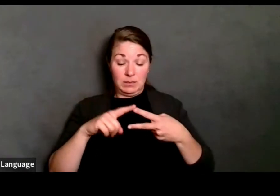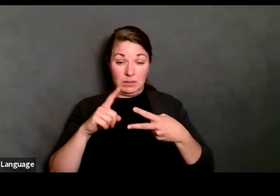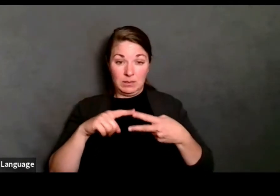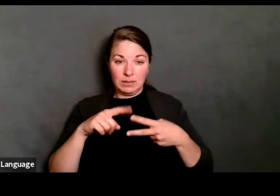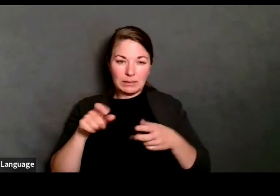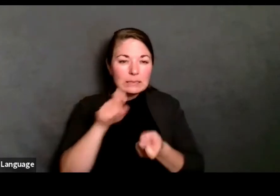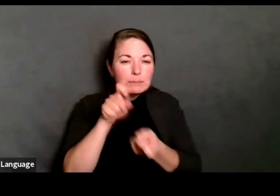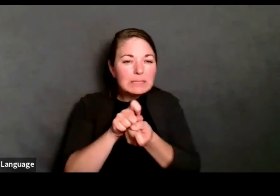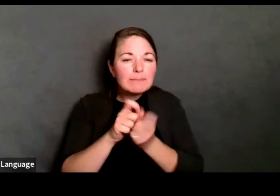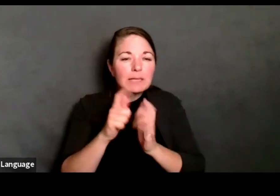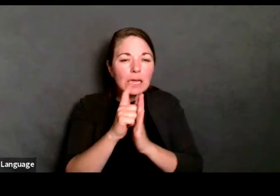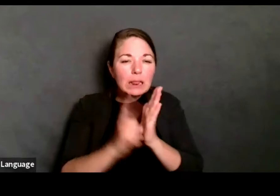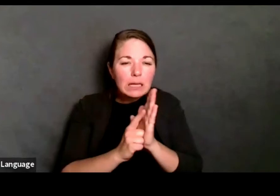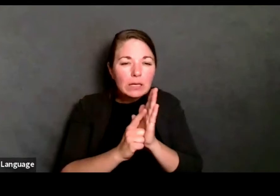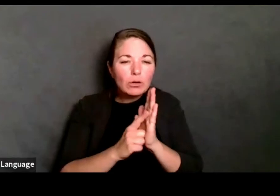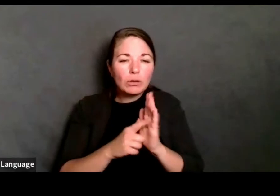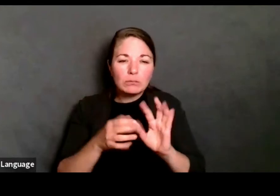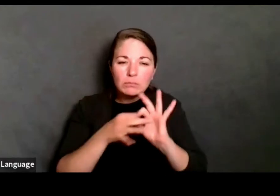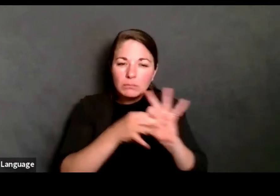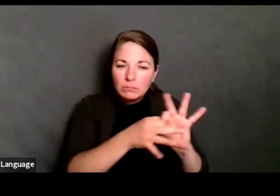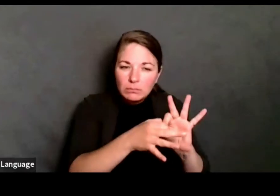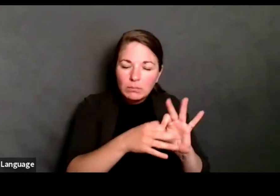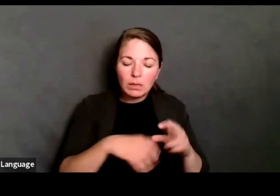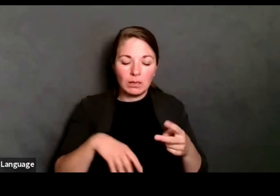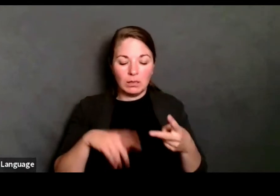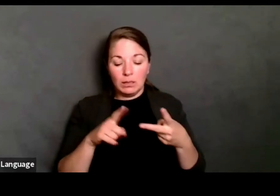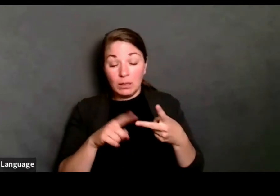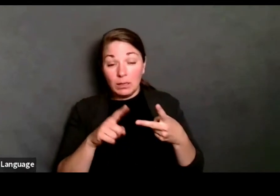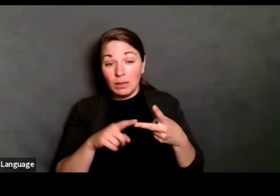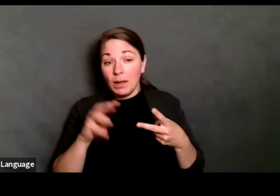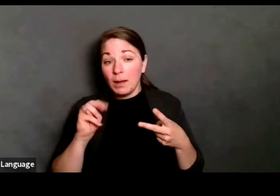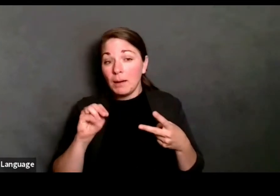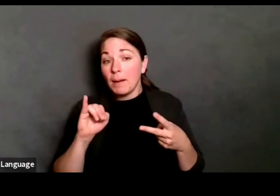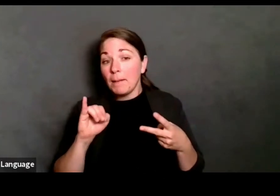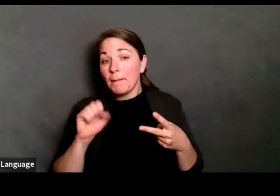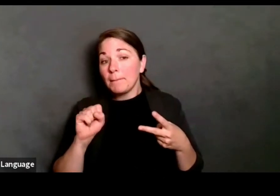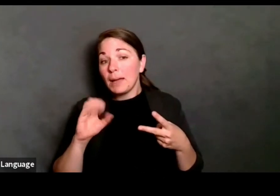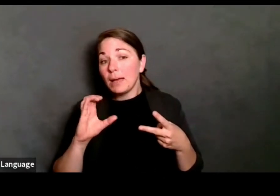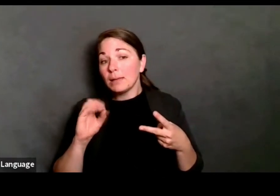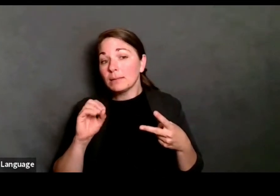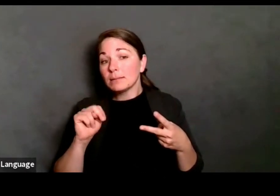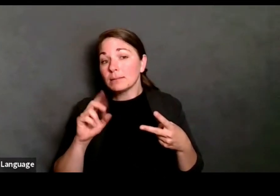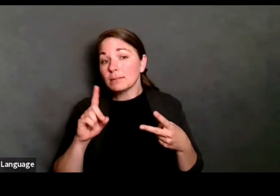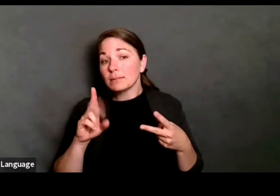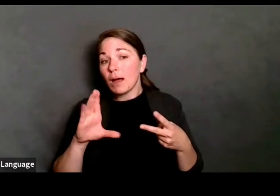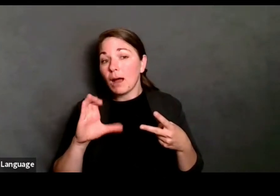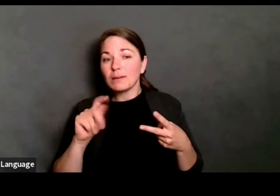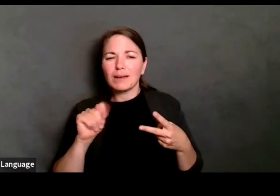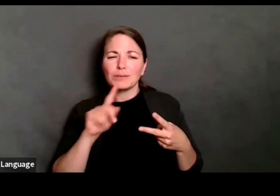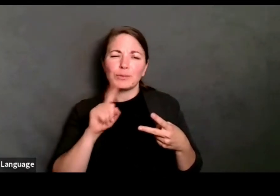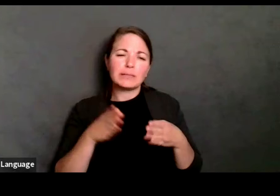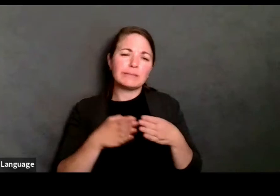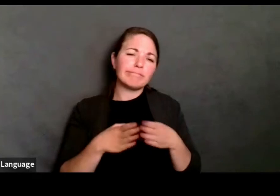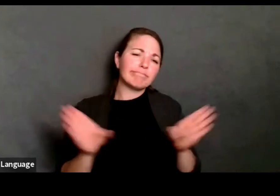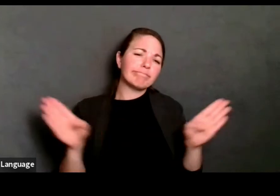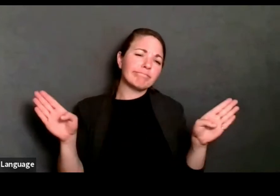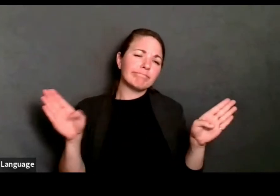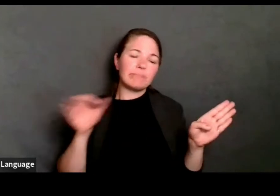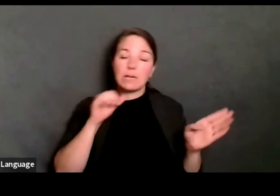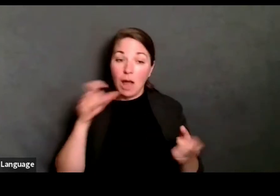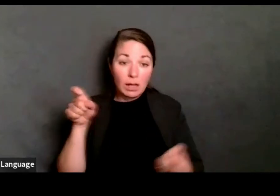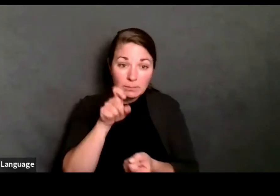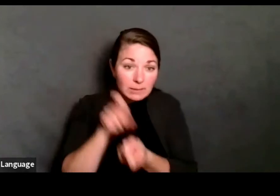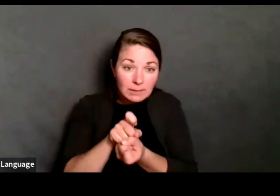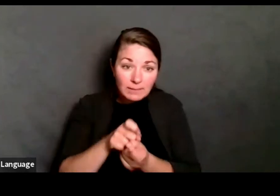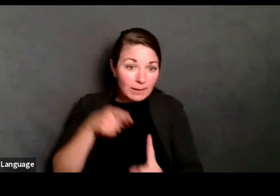legal connotations. Sexual misconduct is broader, less specific, and in